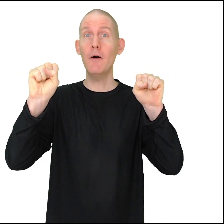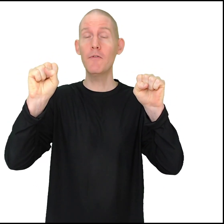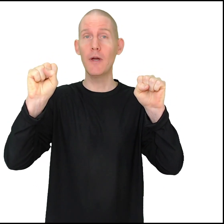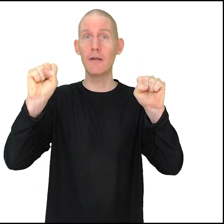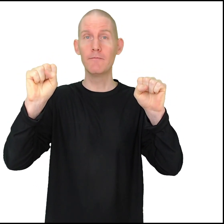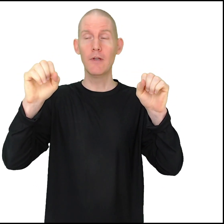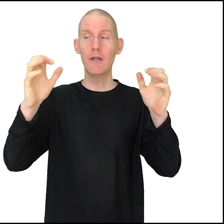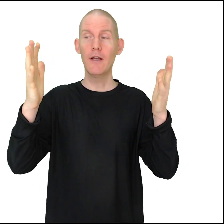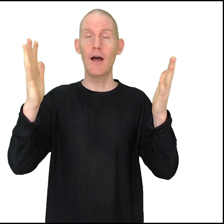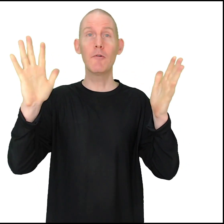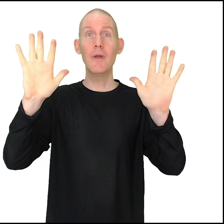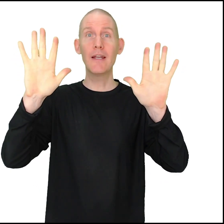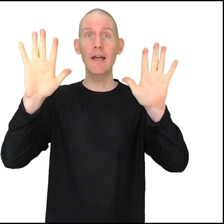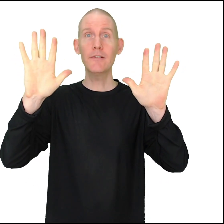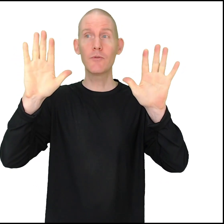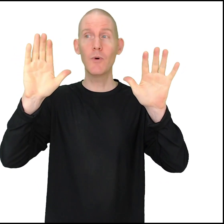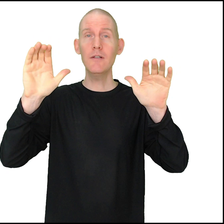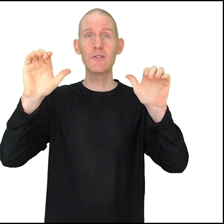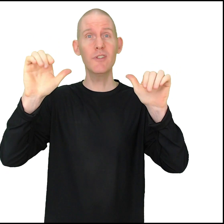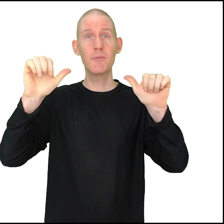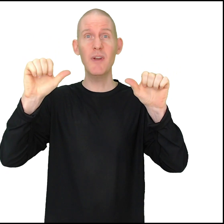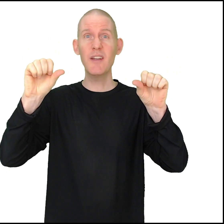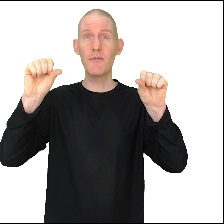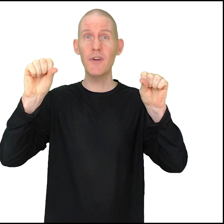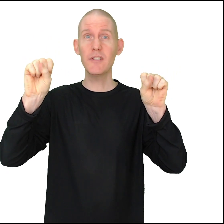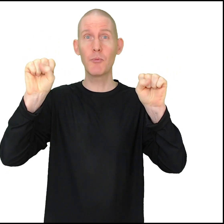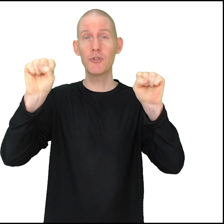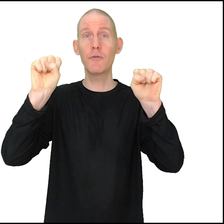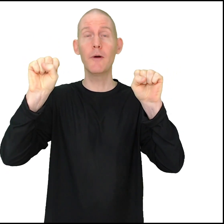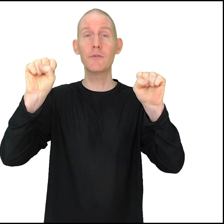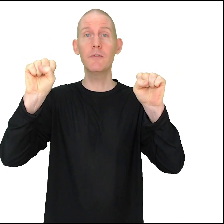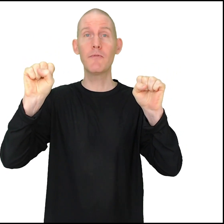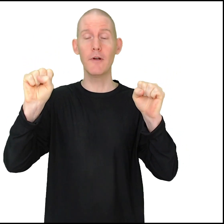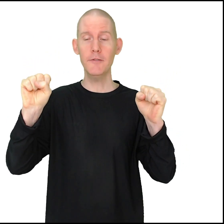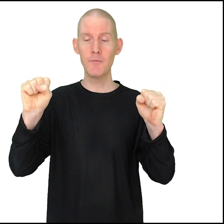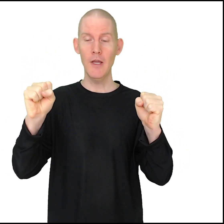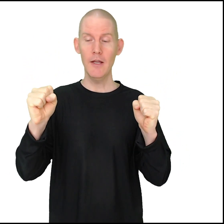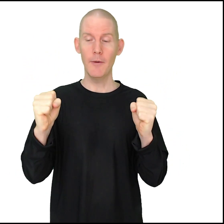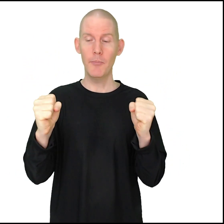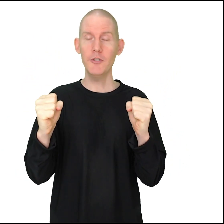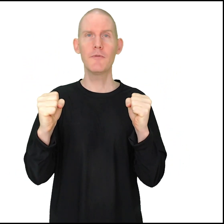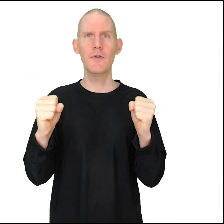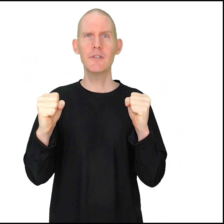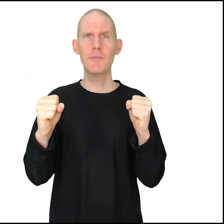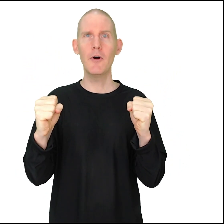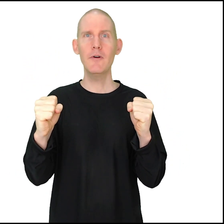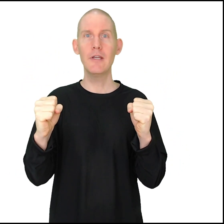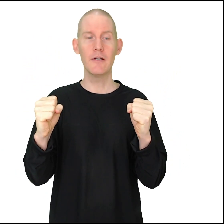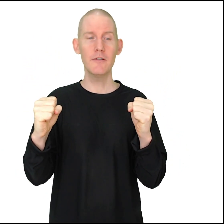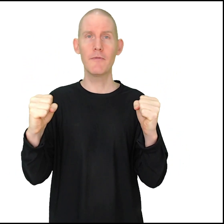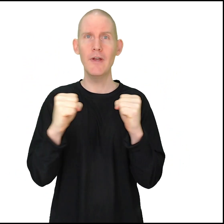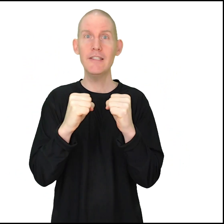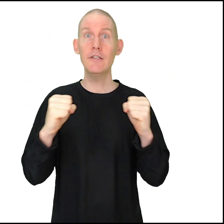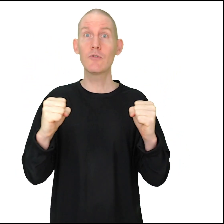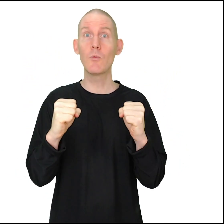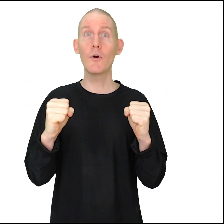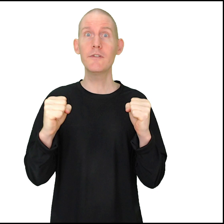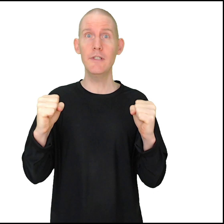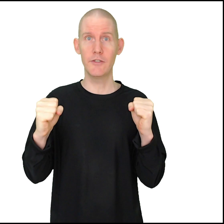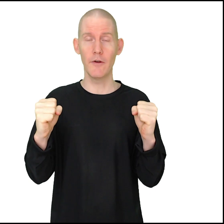alphabet. How do we make an S? Well, just make a fist, put your thumbs in front. Now put your fist about here, they're facing towards each other,